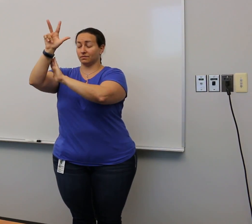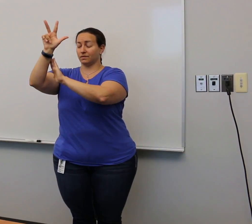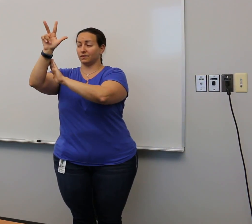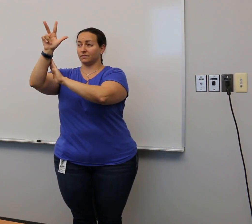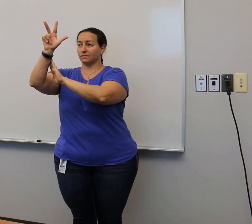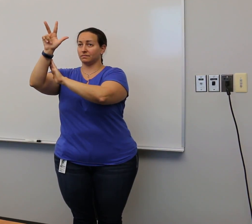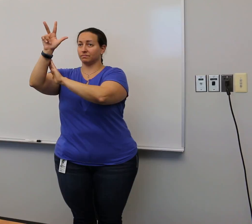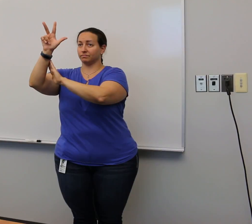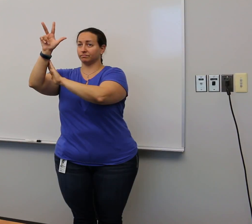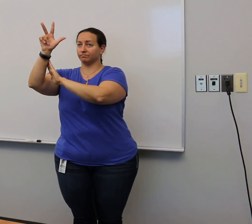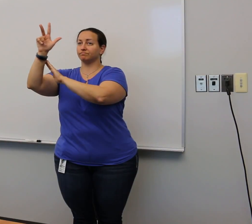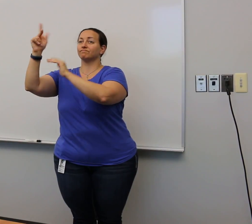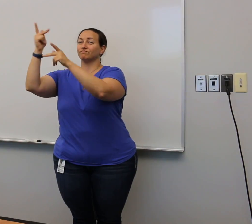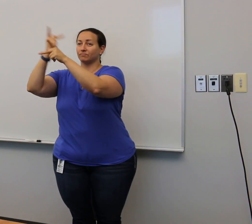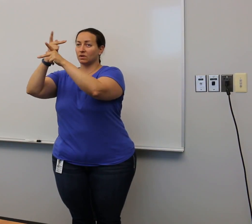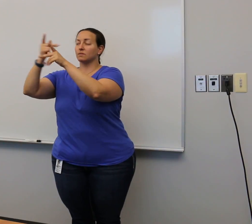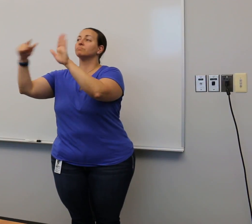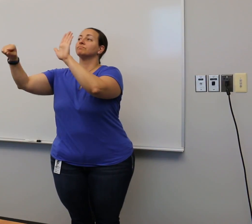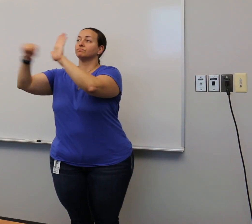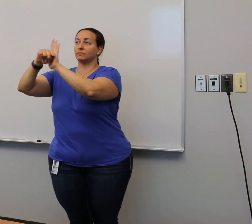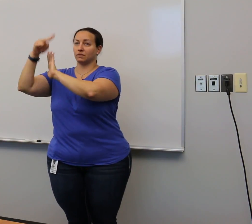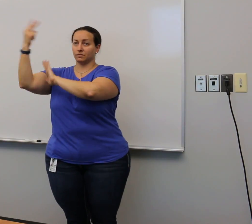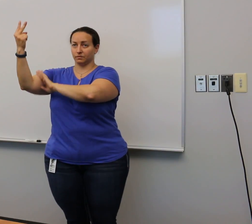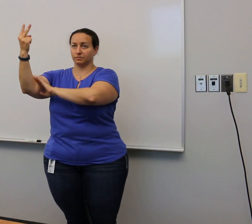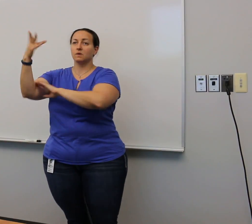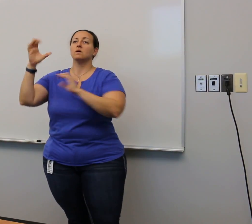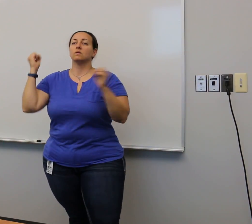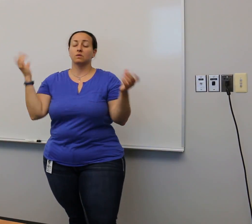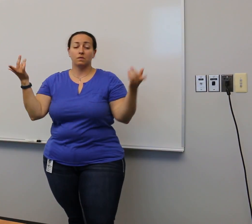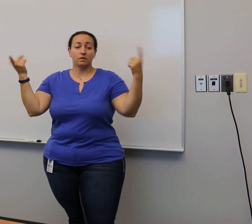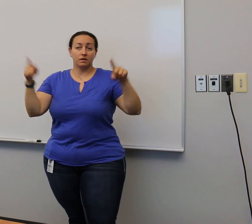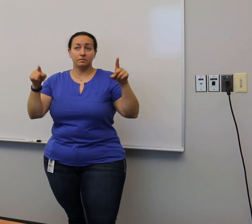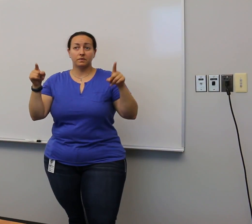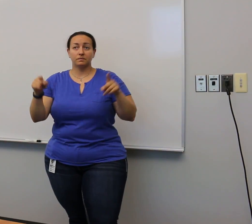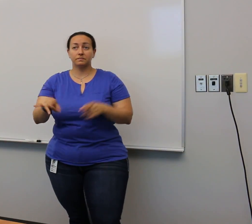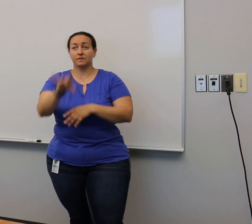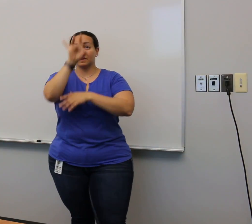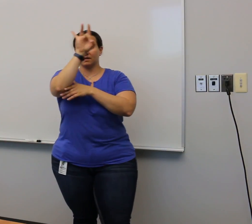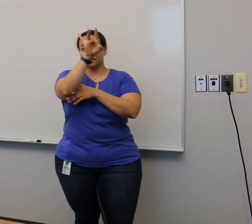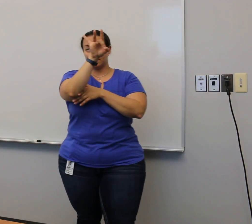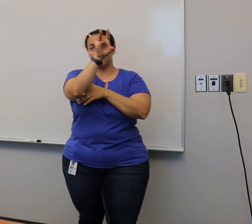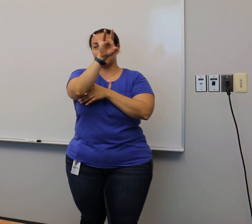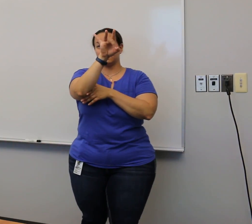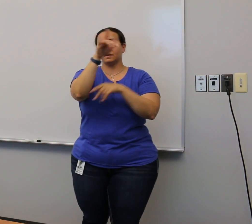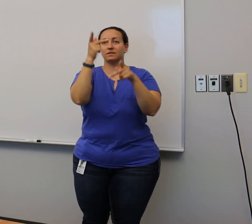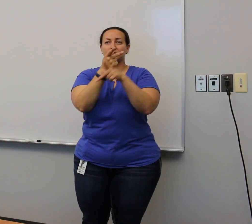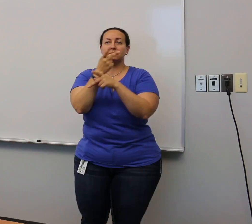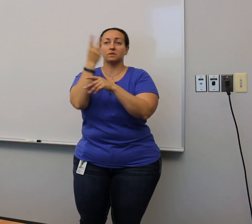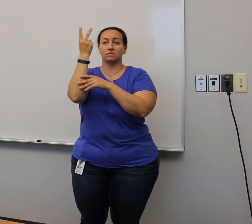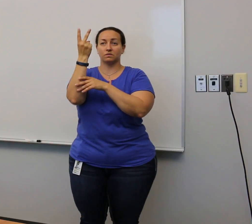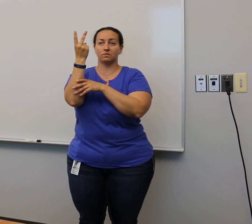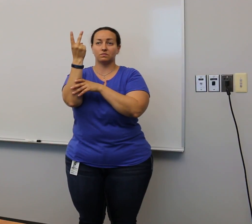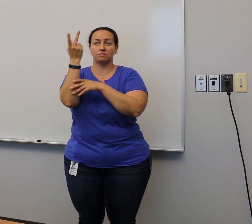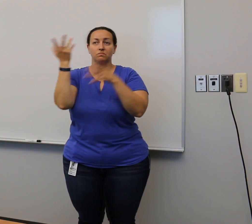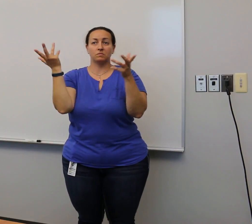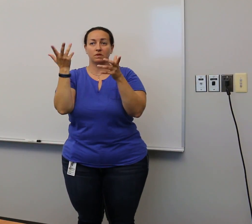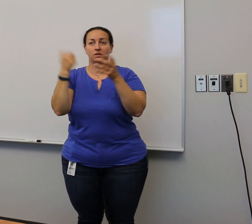tells me to take care of the divisions first. 8 divided by 2 is